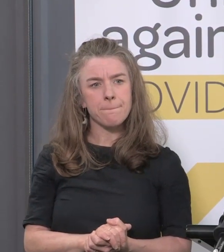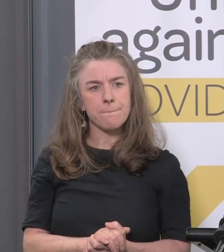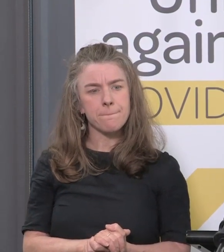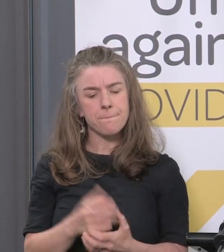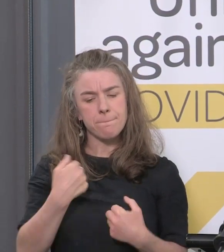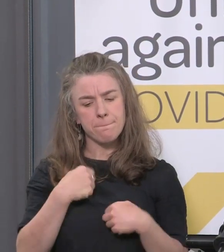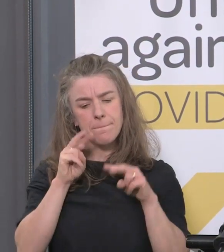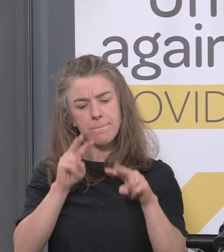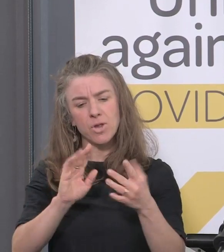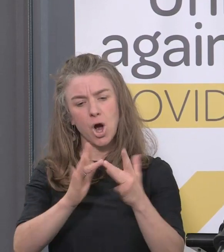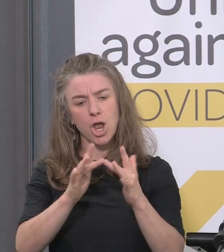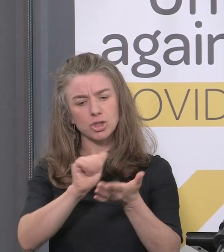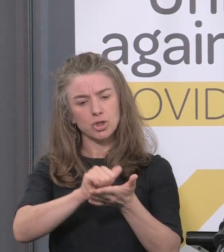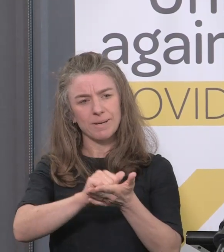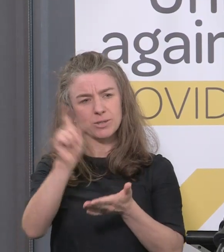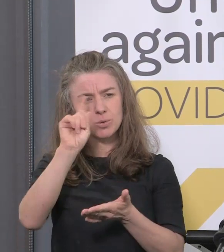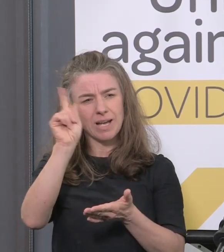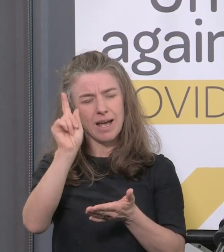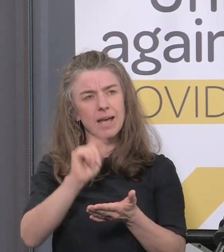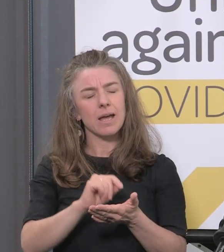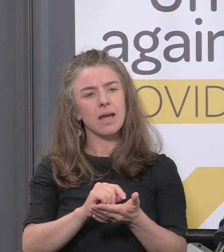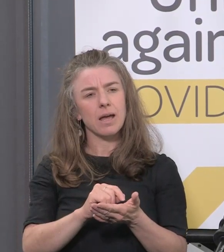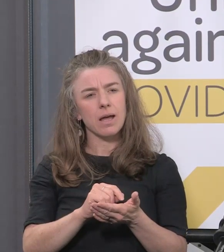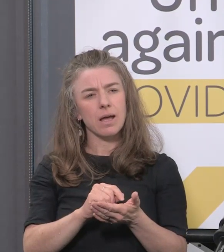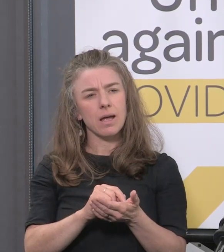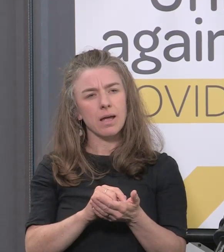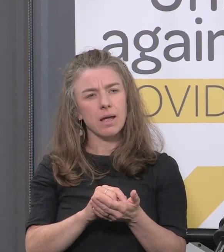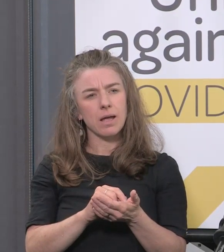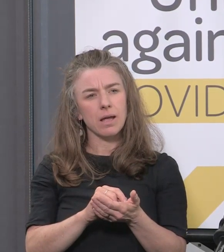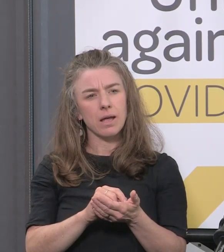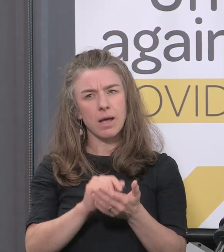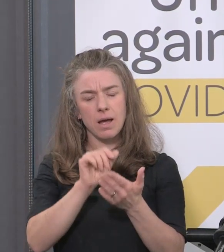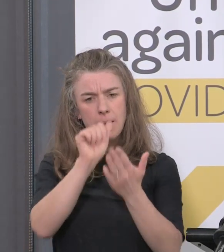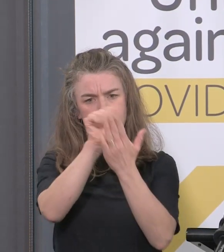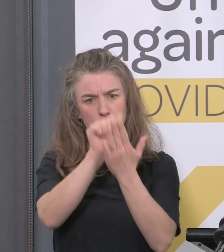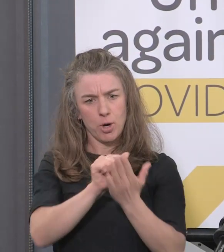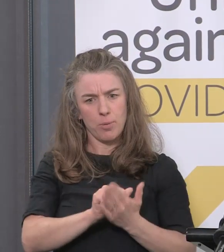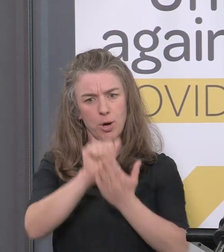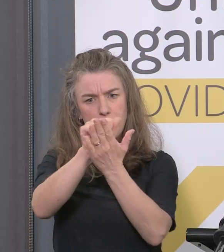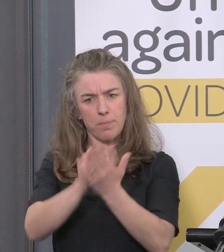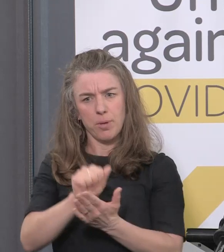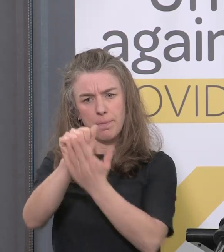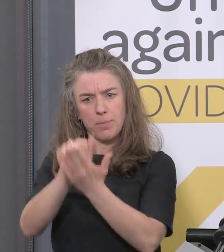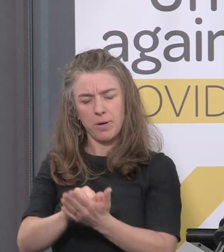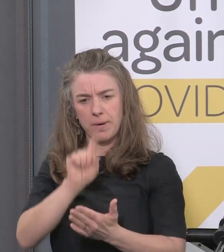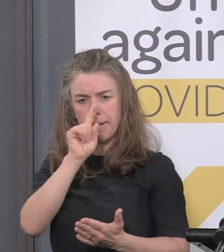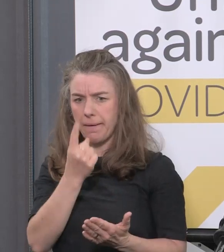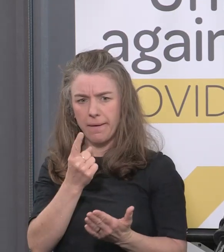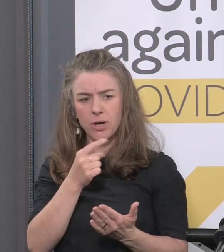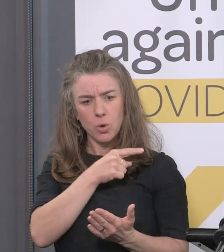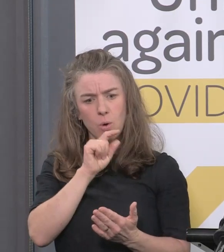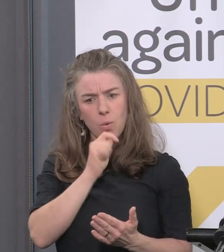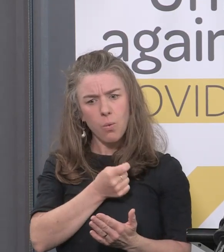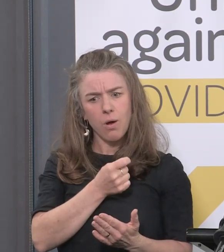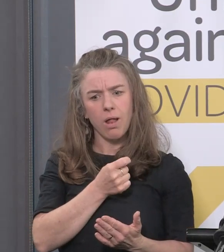have a look on the online shopping today, and a lot of almost all of the segments were blocked out. Is there going to be any kind of like a triage for sort of